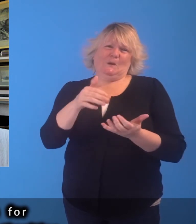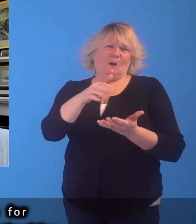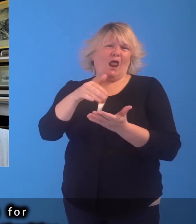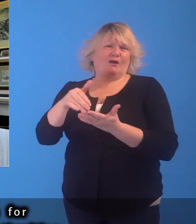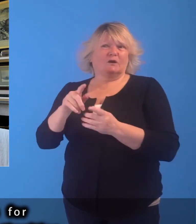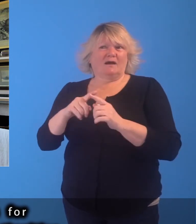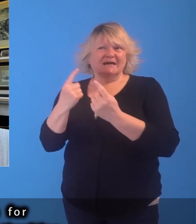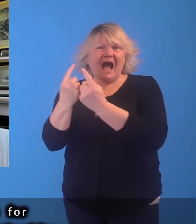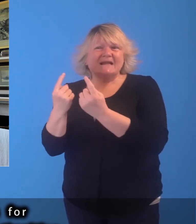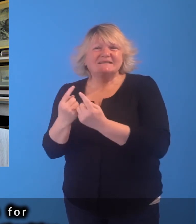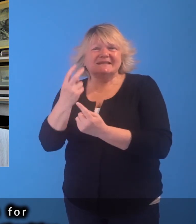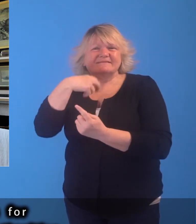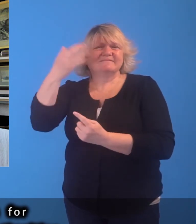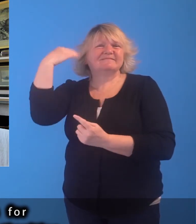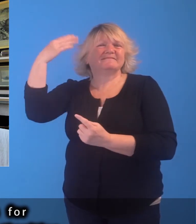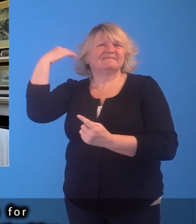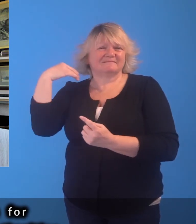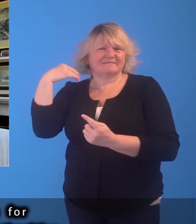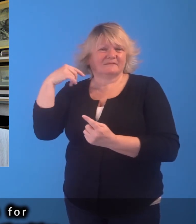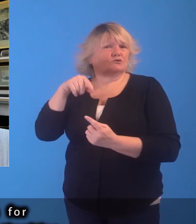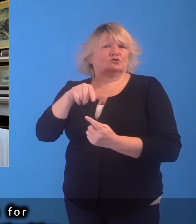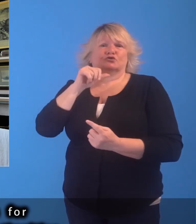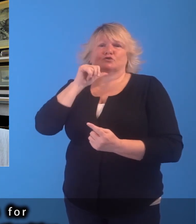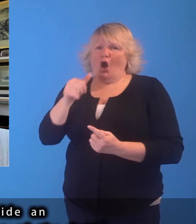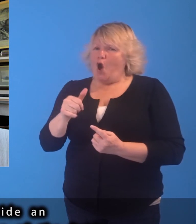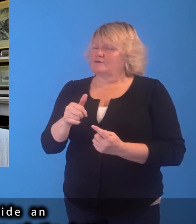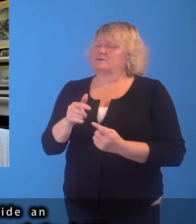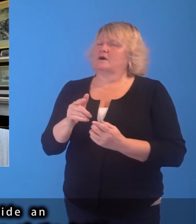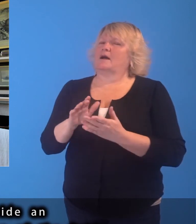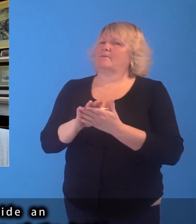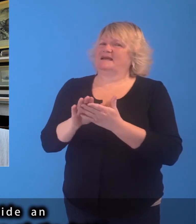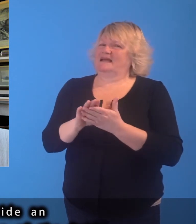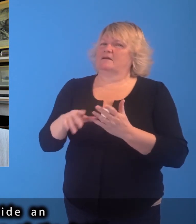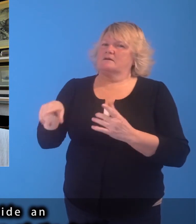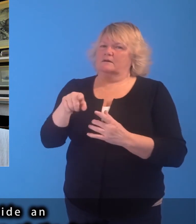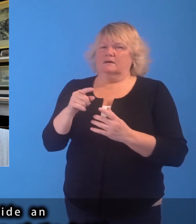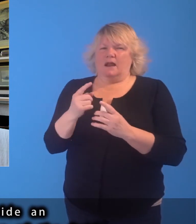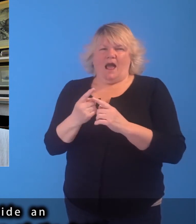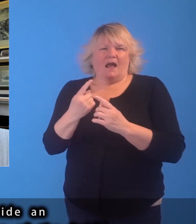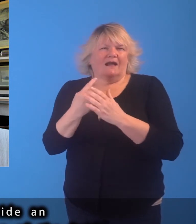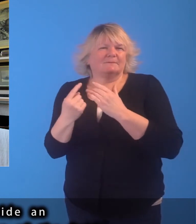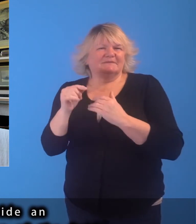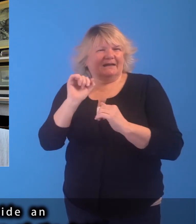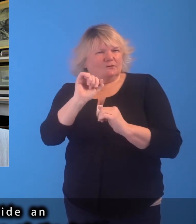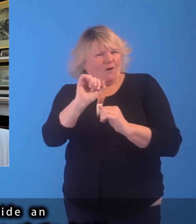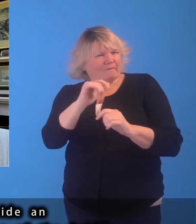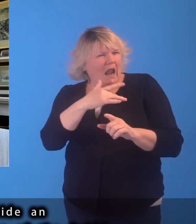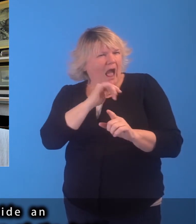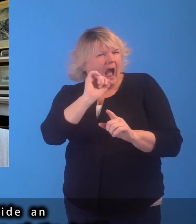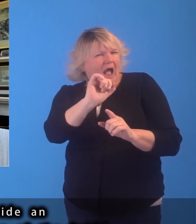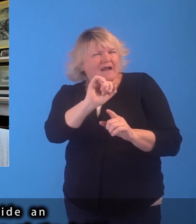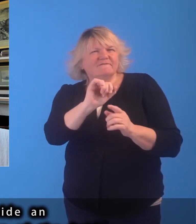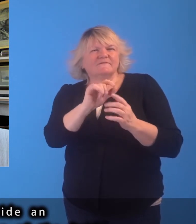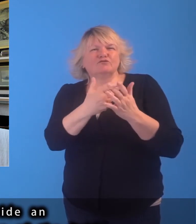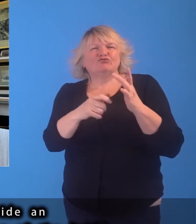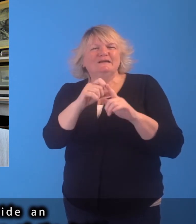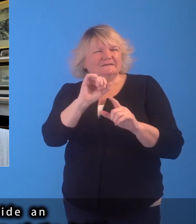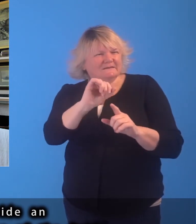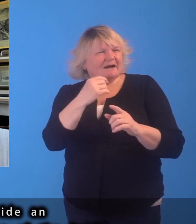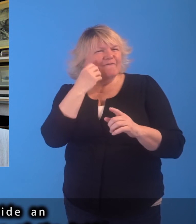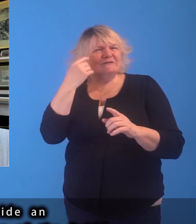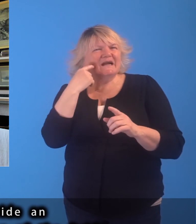The chair at Lauriston is a Morrison & Co. copy, made in the 1880s of an original